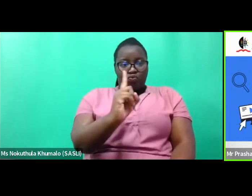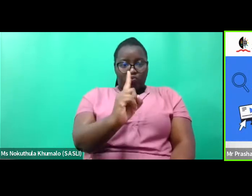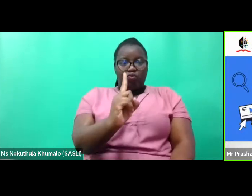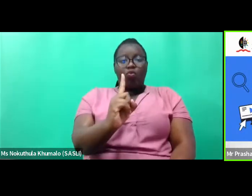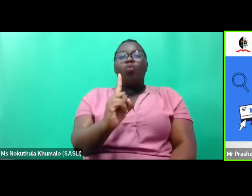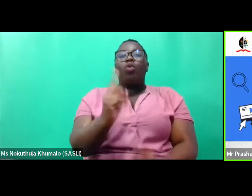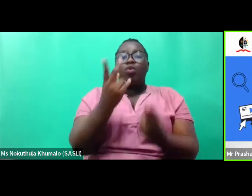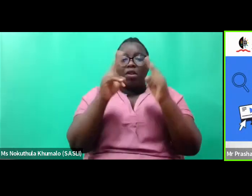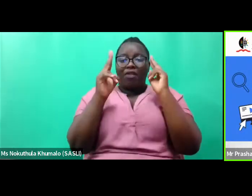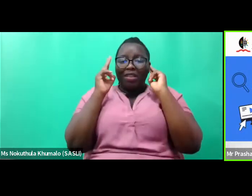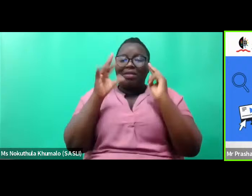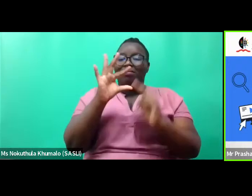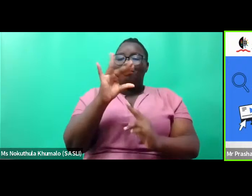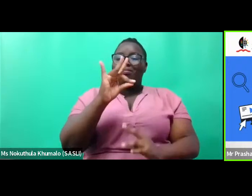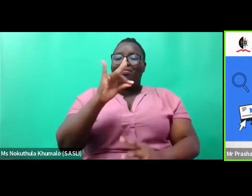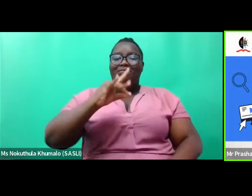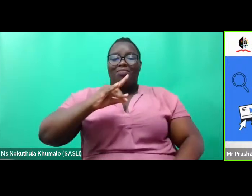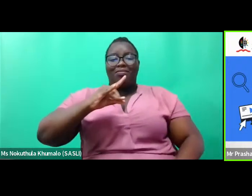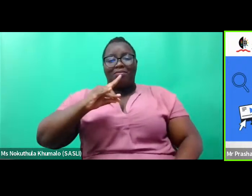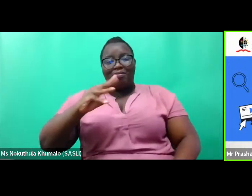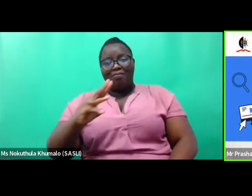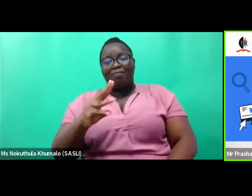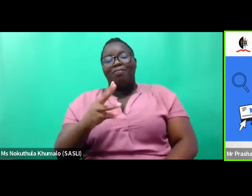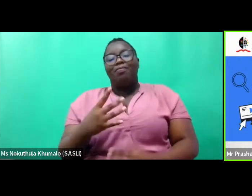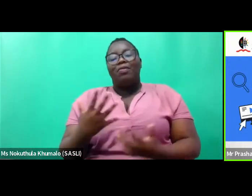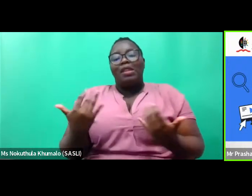And that basically